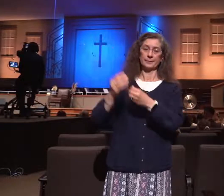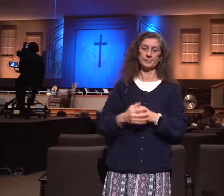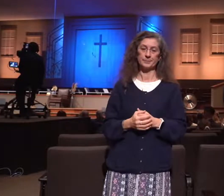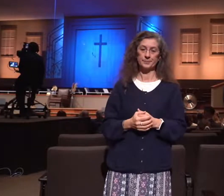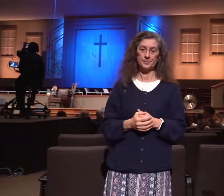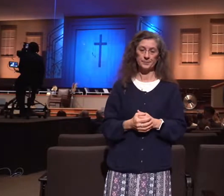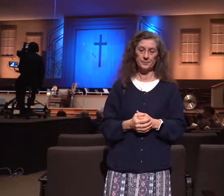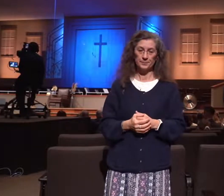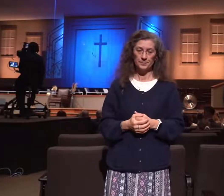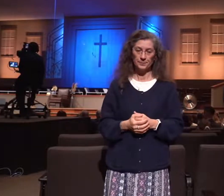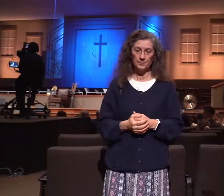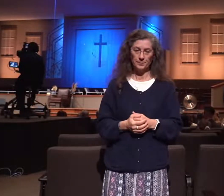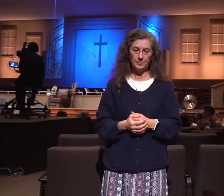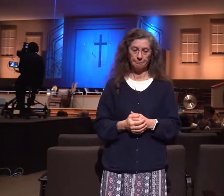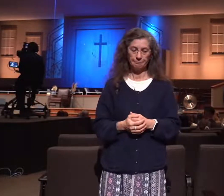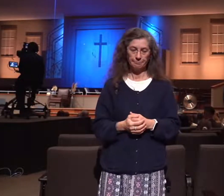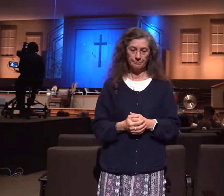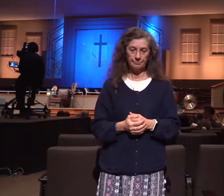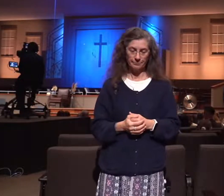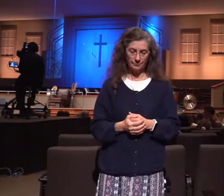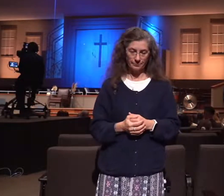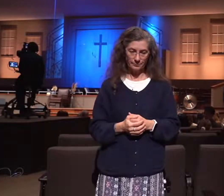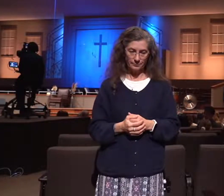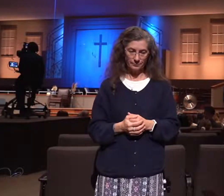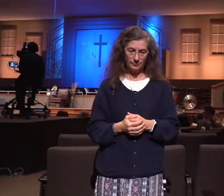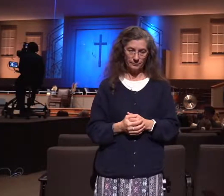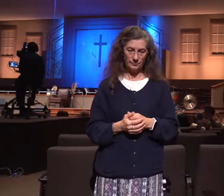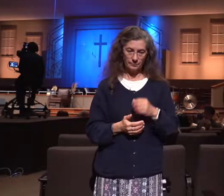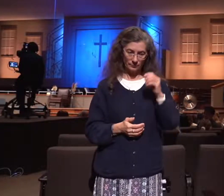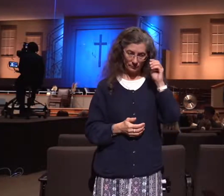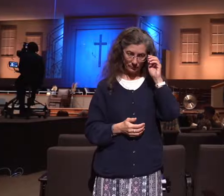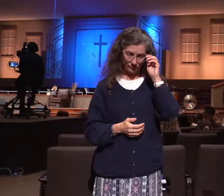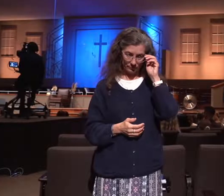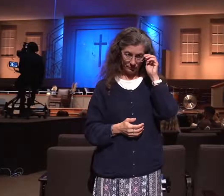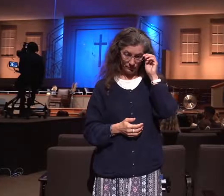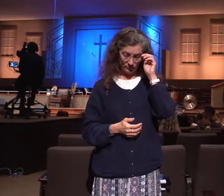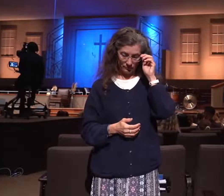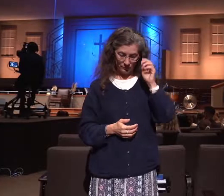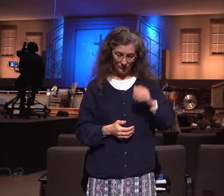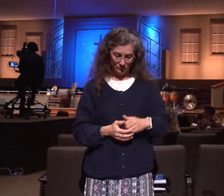do. That's how God taught me to tithe.